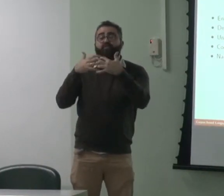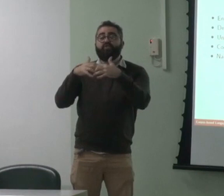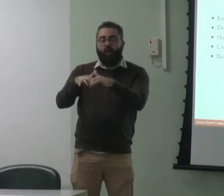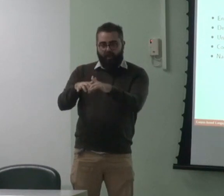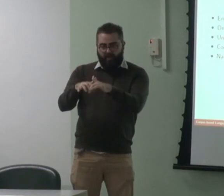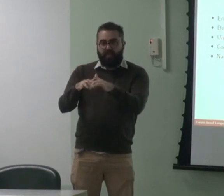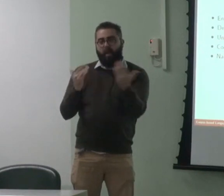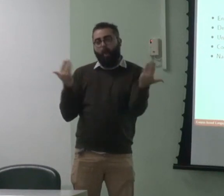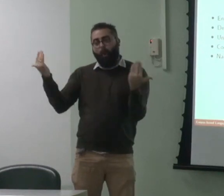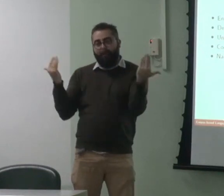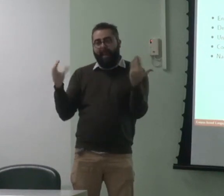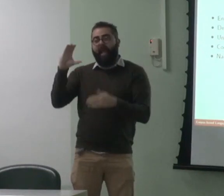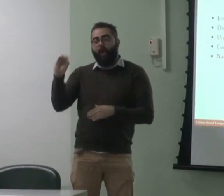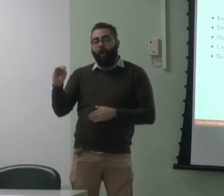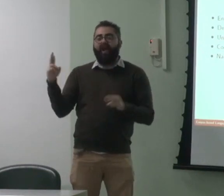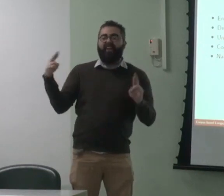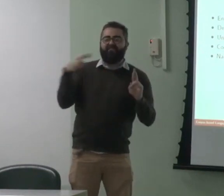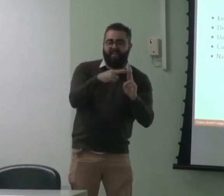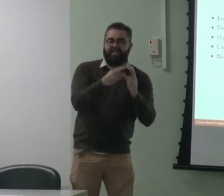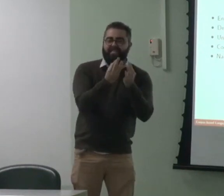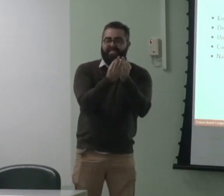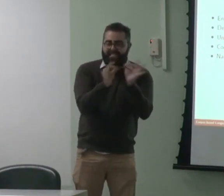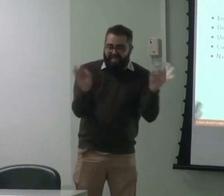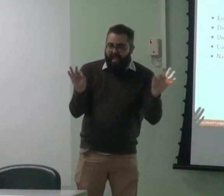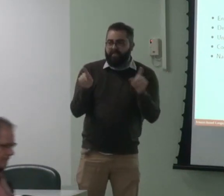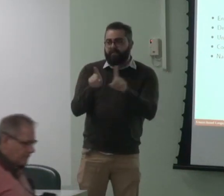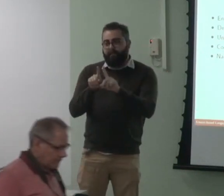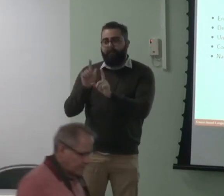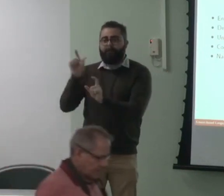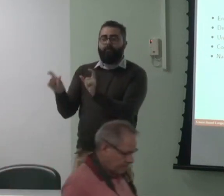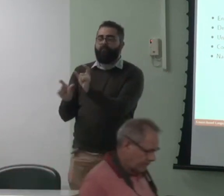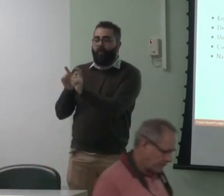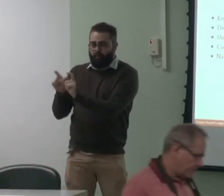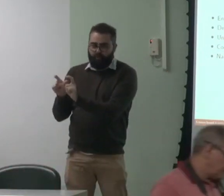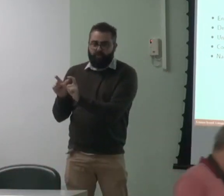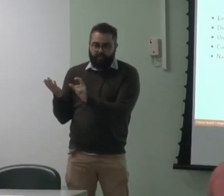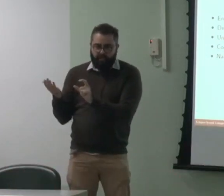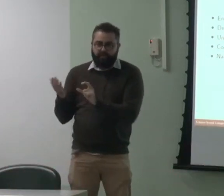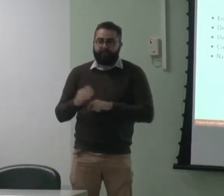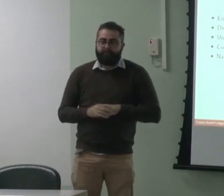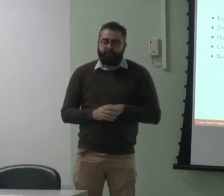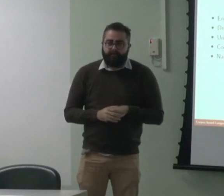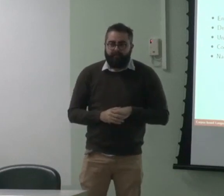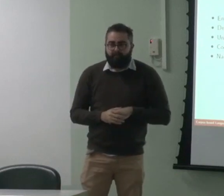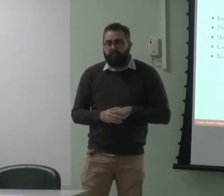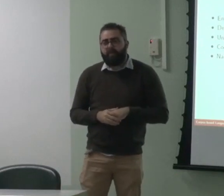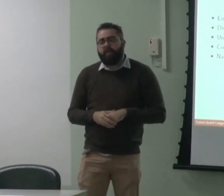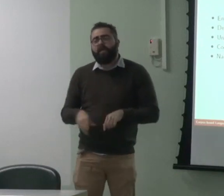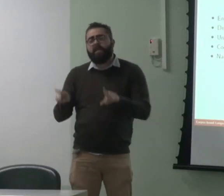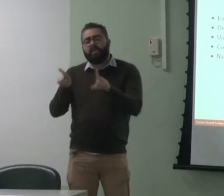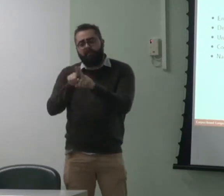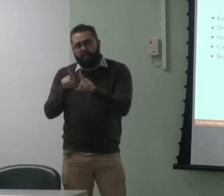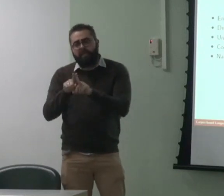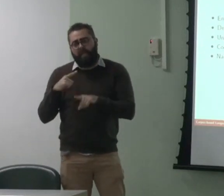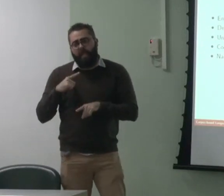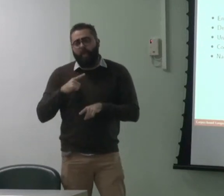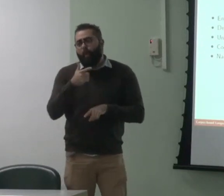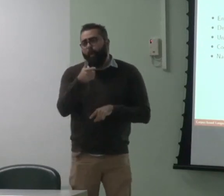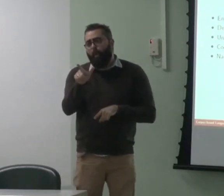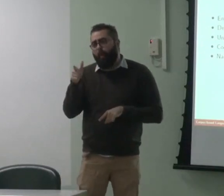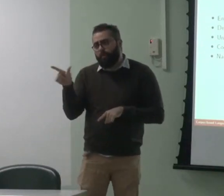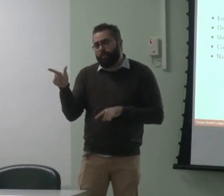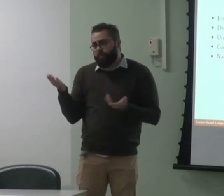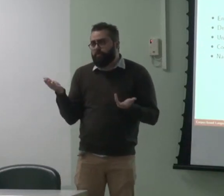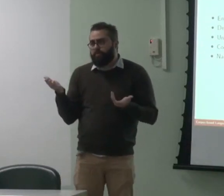compare coreference with syntax and morphology. And then there are named entities, which also